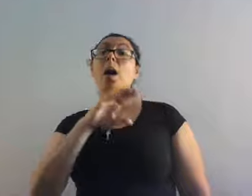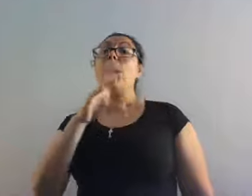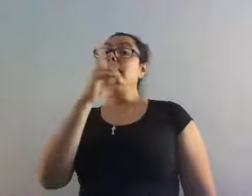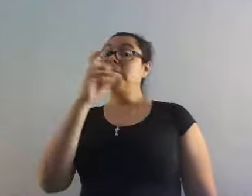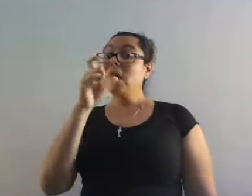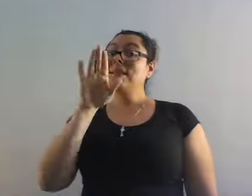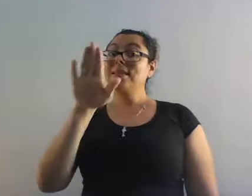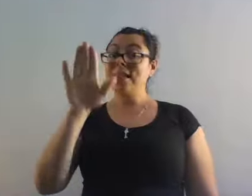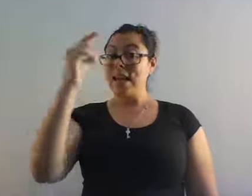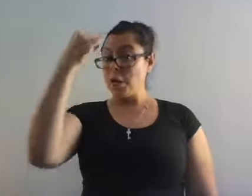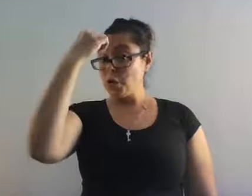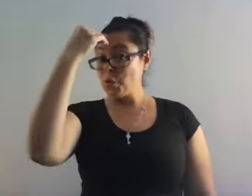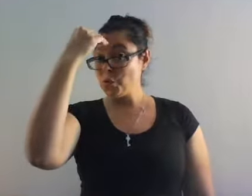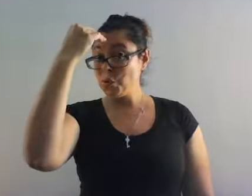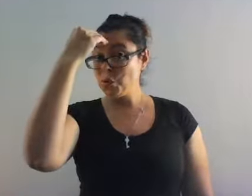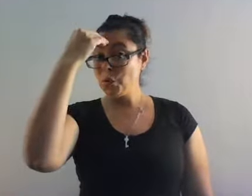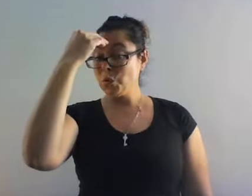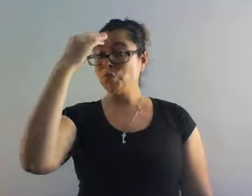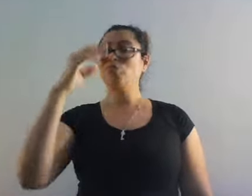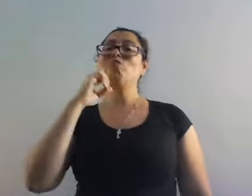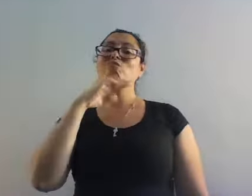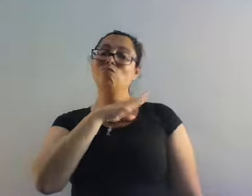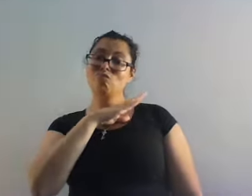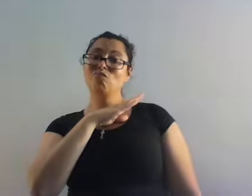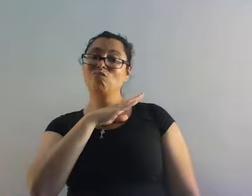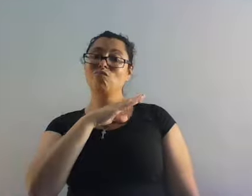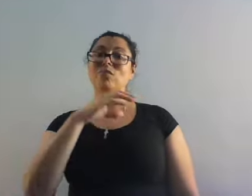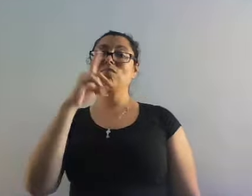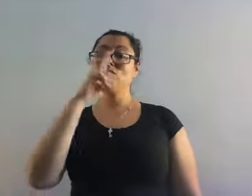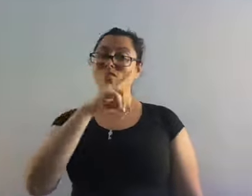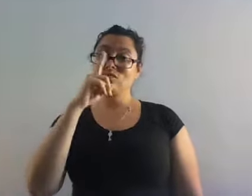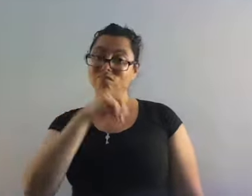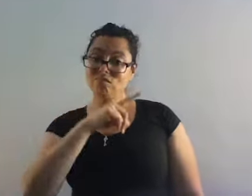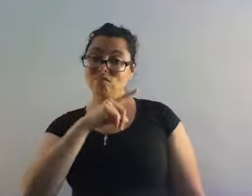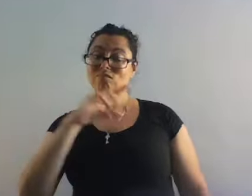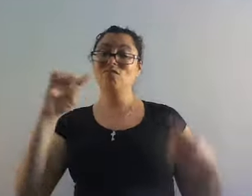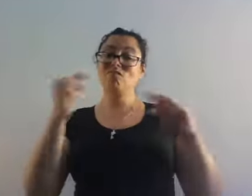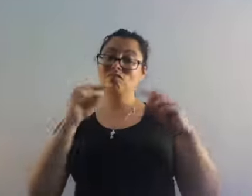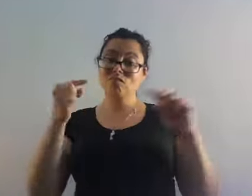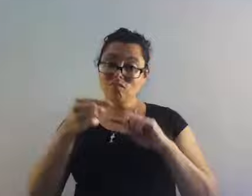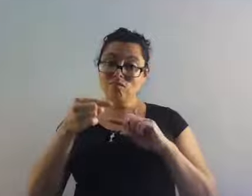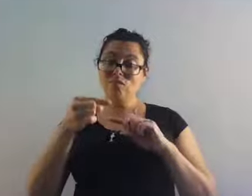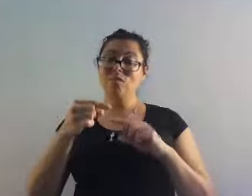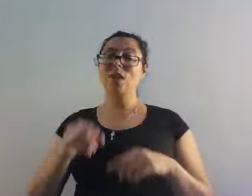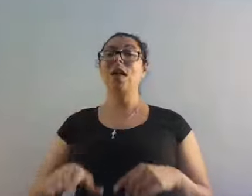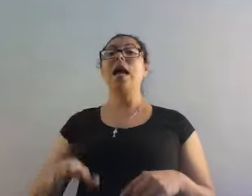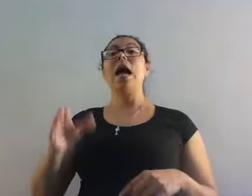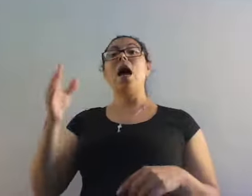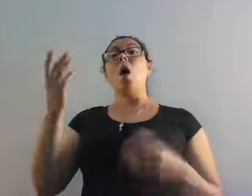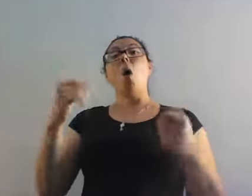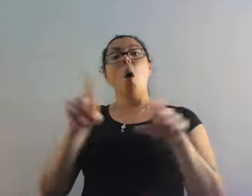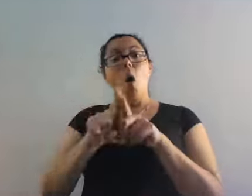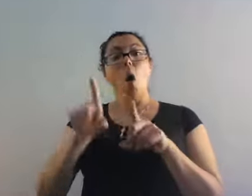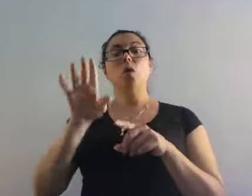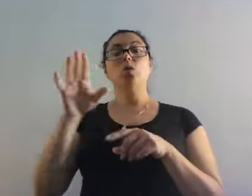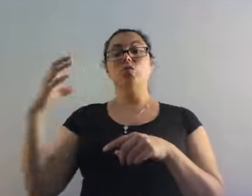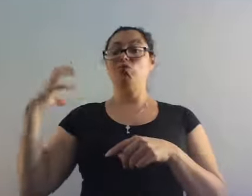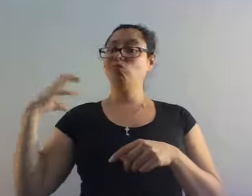have to know it first, and that you as the employer would not have hired them if you had known about this injury.